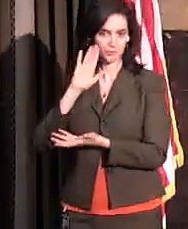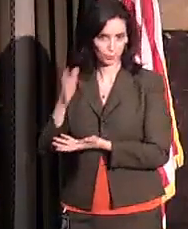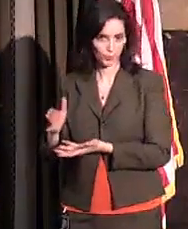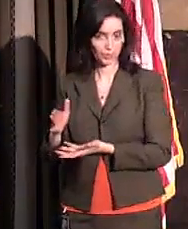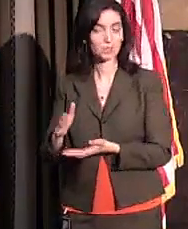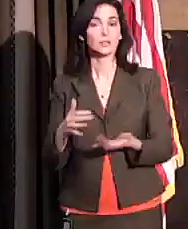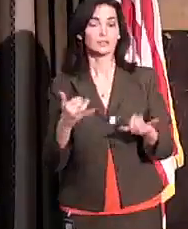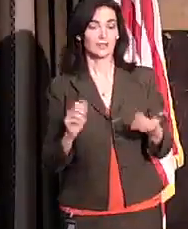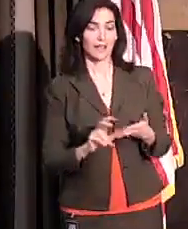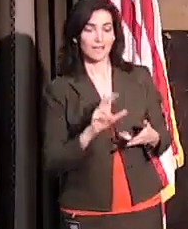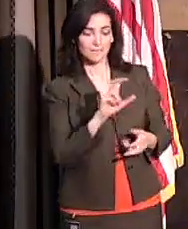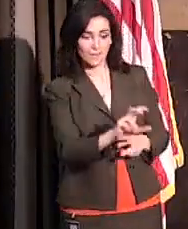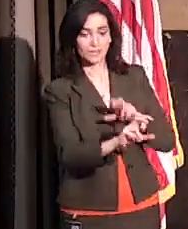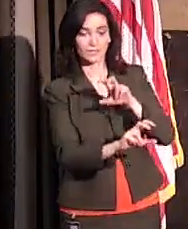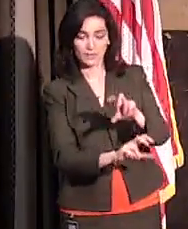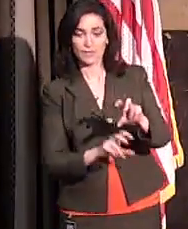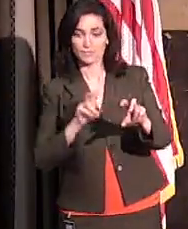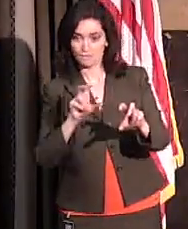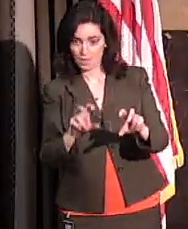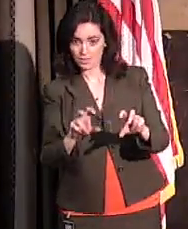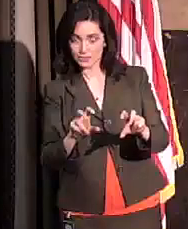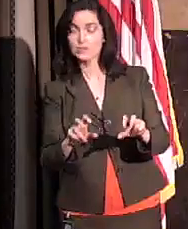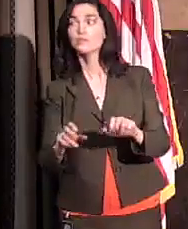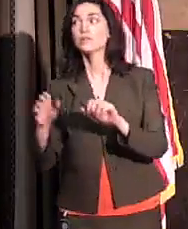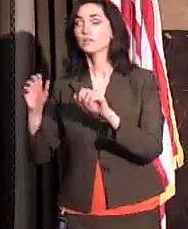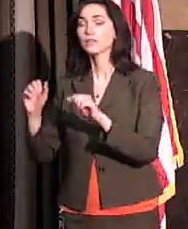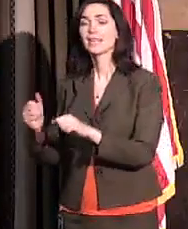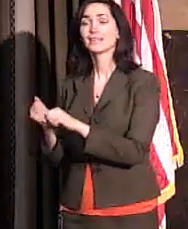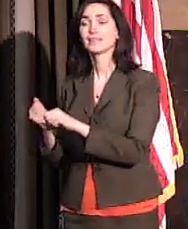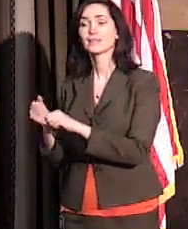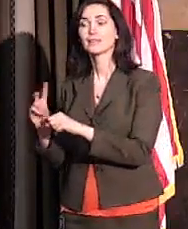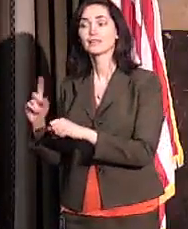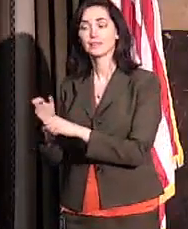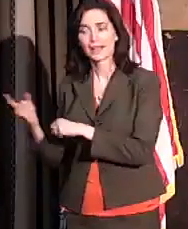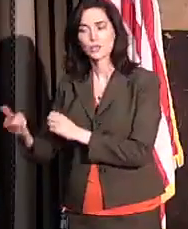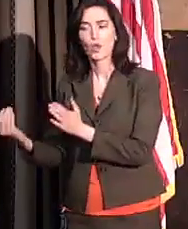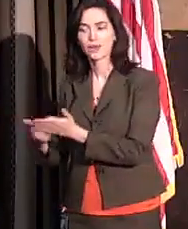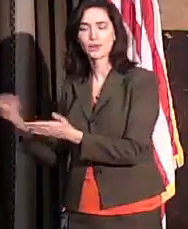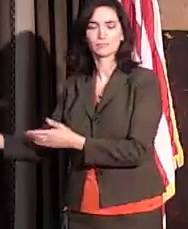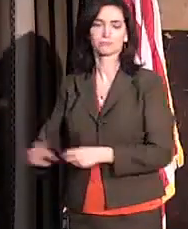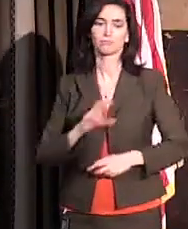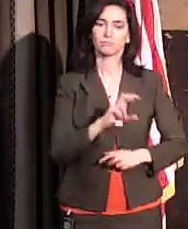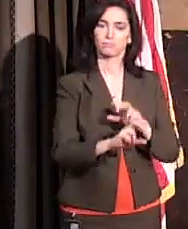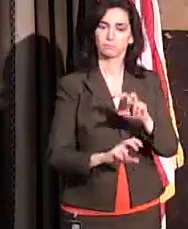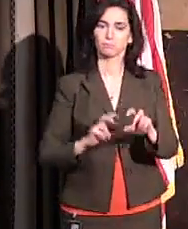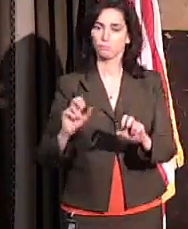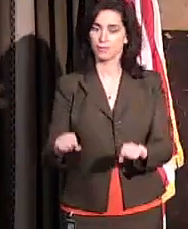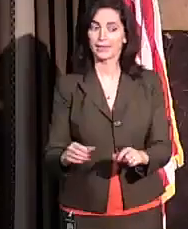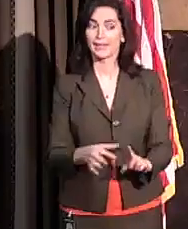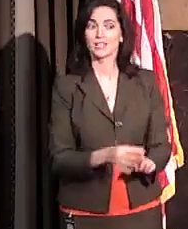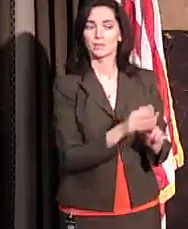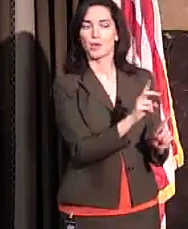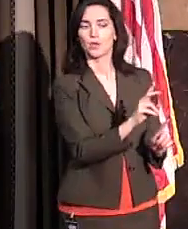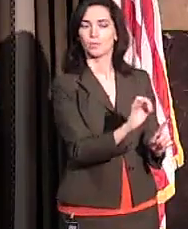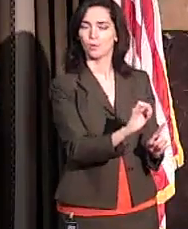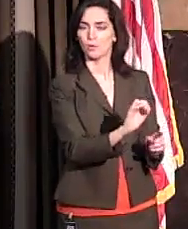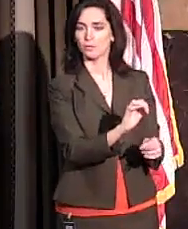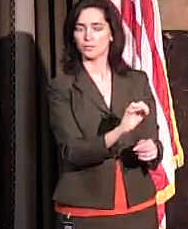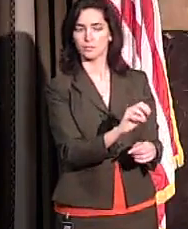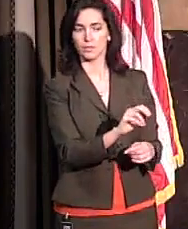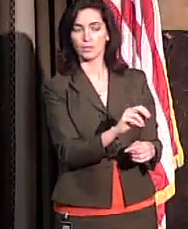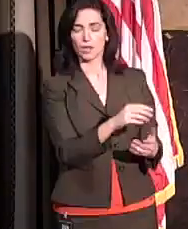investments will be carried over into a second year as well, especially the Unemployment Insurance Trust Fund